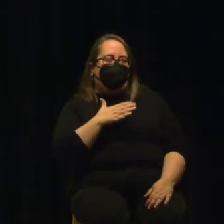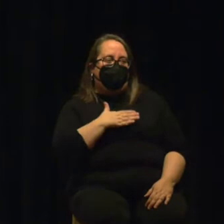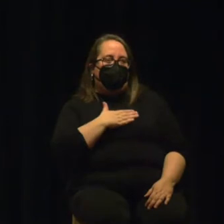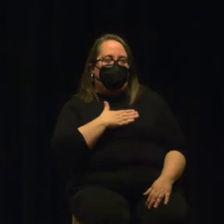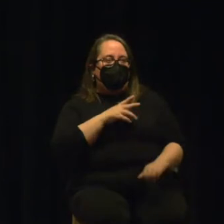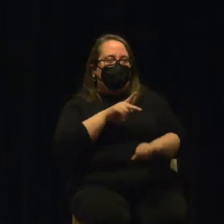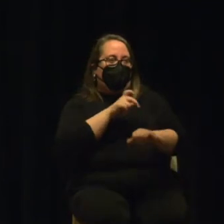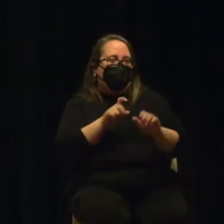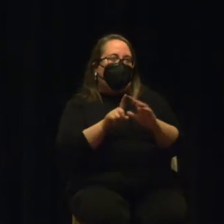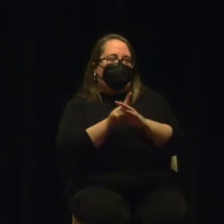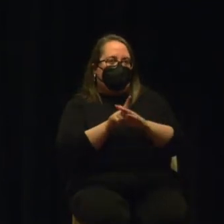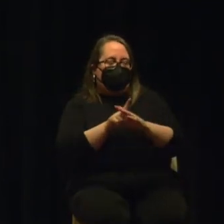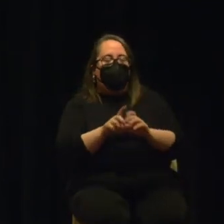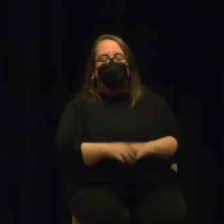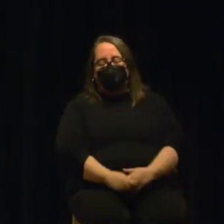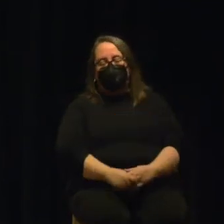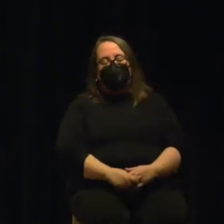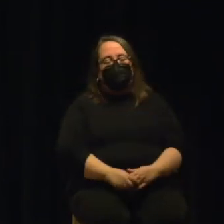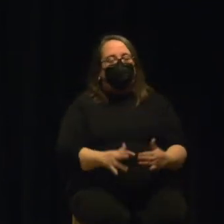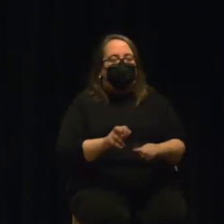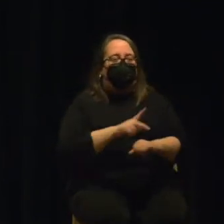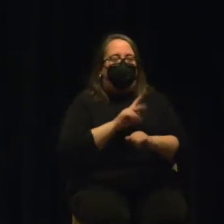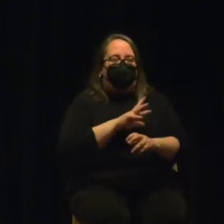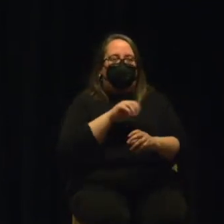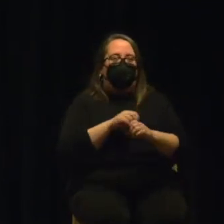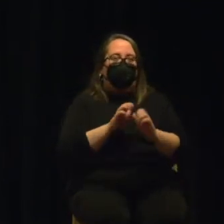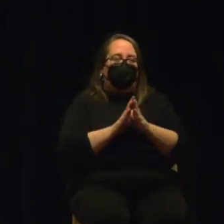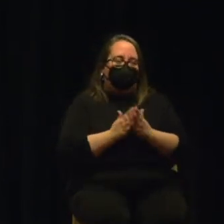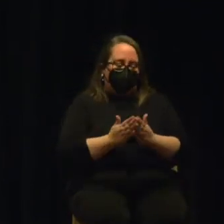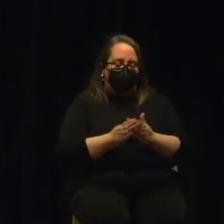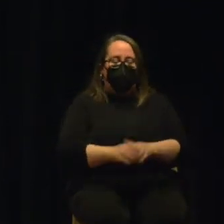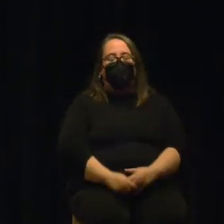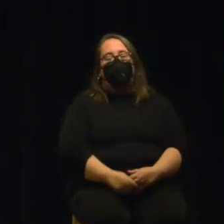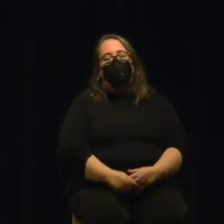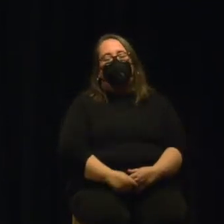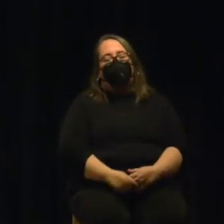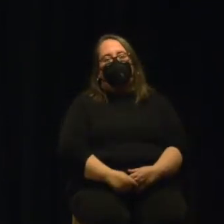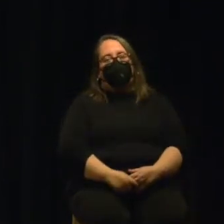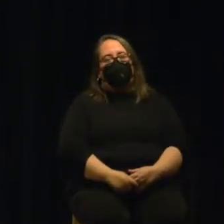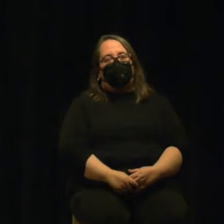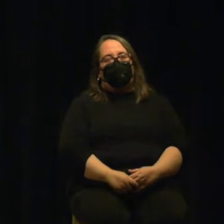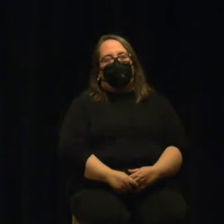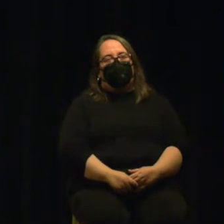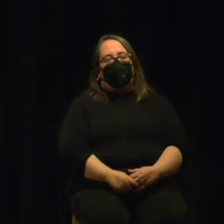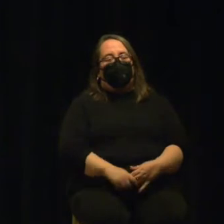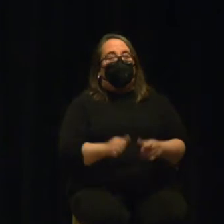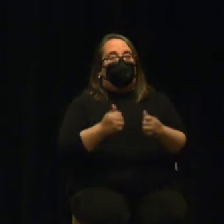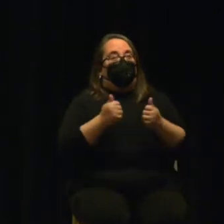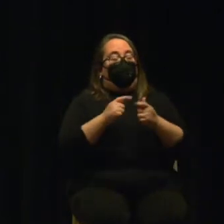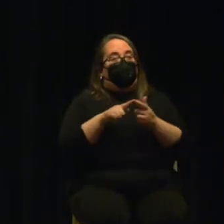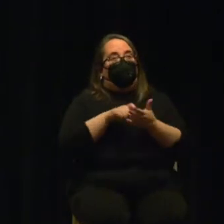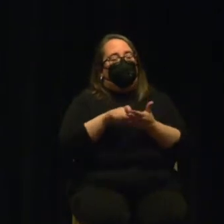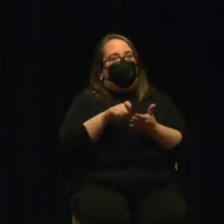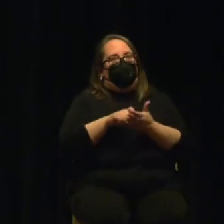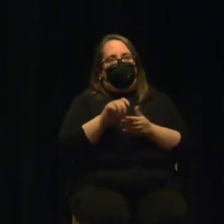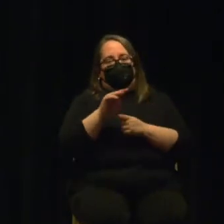poems that come up, because there are a lot of poems in this book. And you know, and when it comes to trying to write a monologue as a